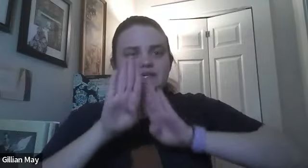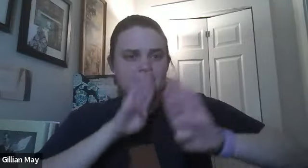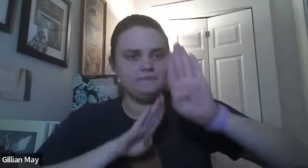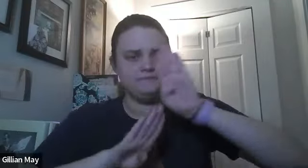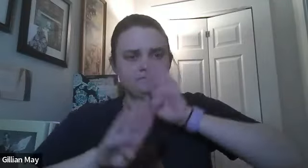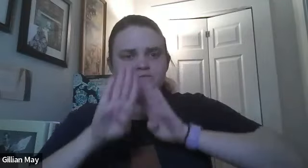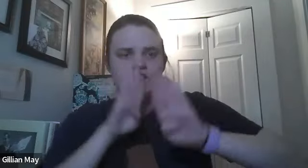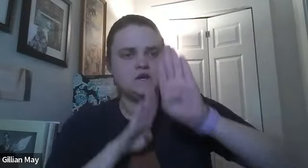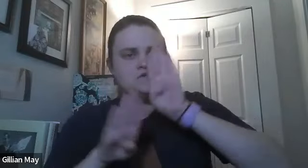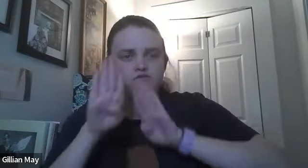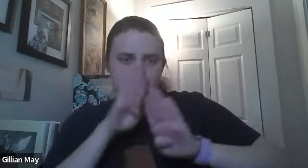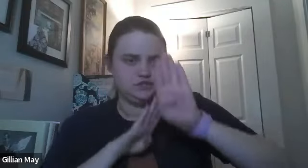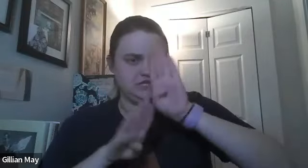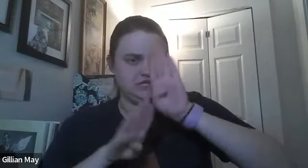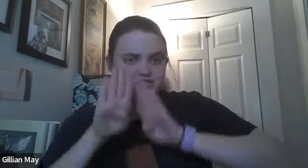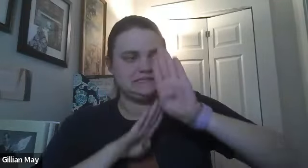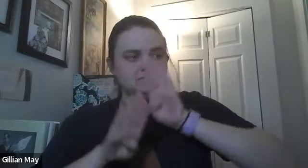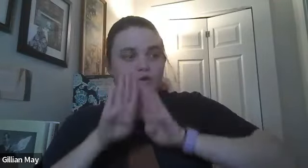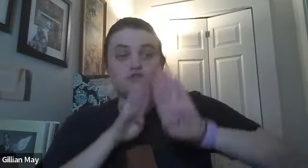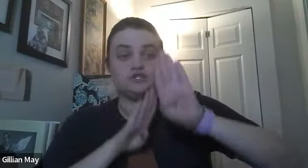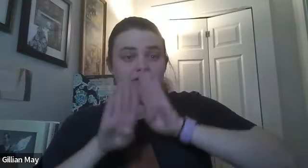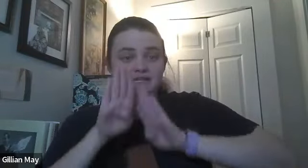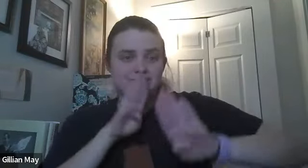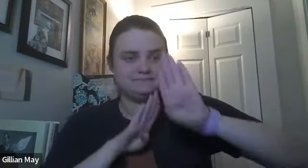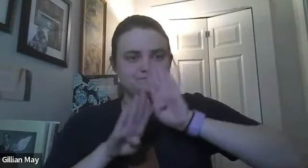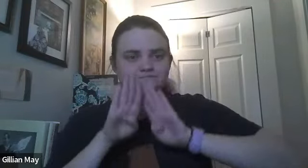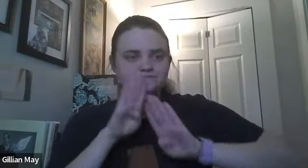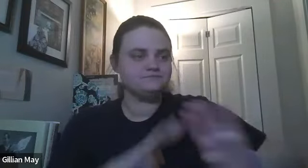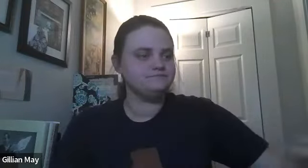yeah. Frustration or frustrated.